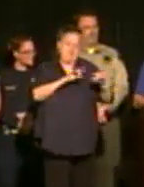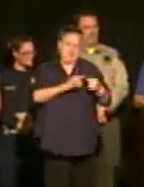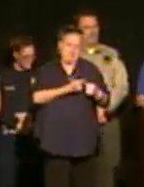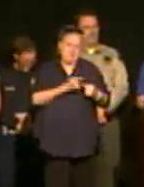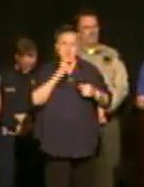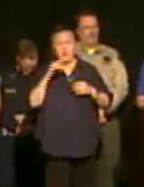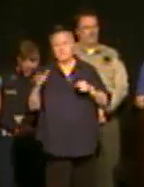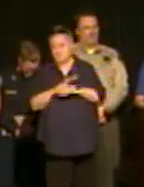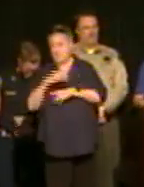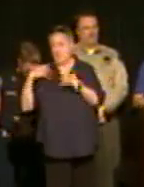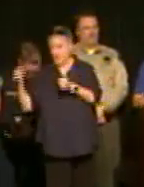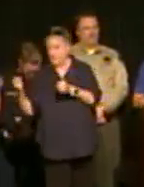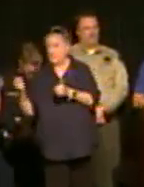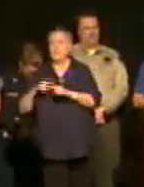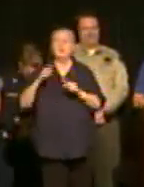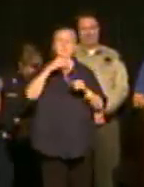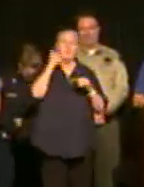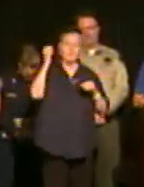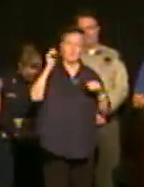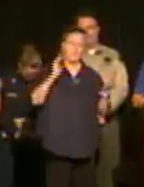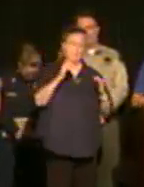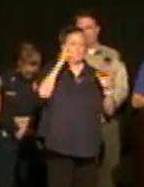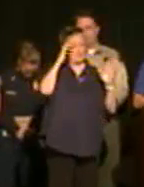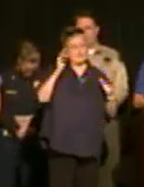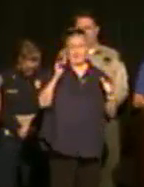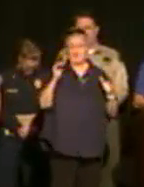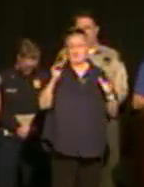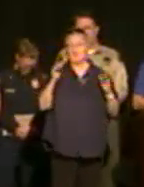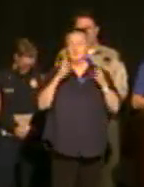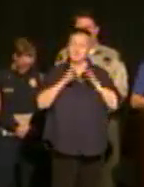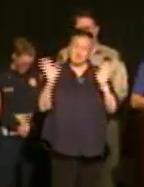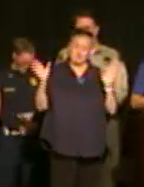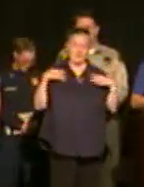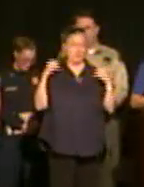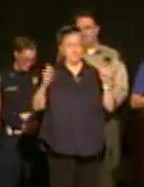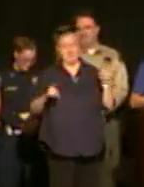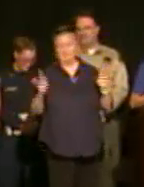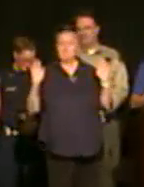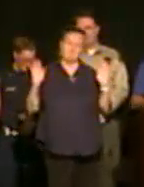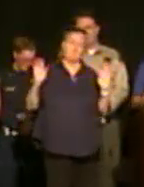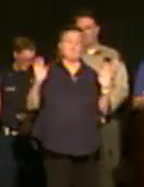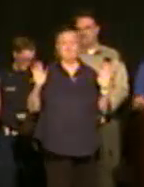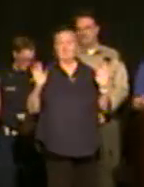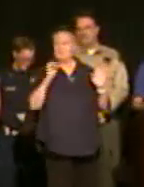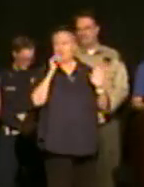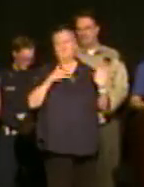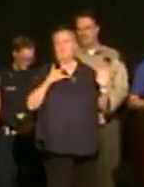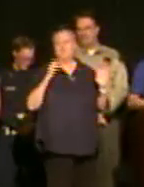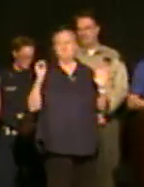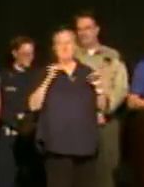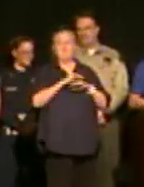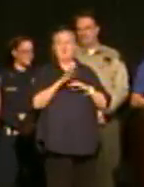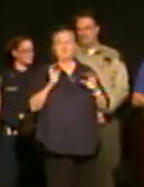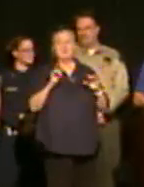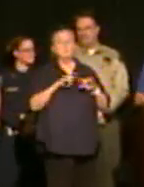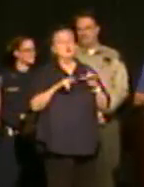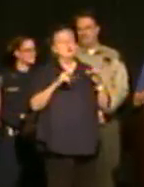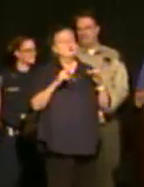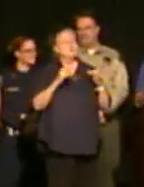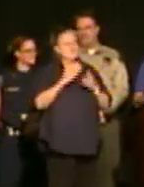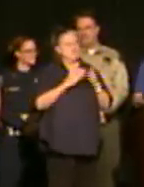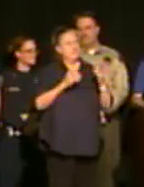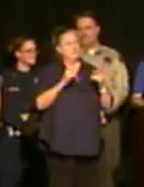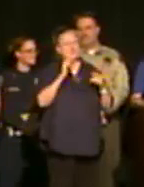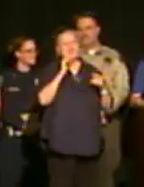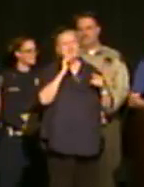better than what we had expected. So generally, healthy people may not feel effects, but a lot of people, if